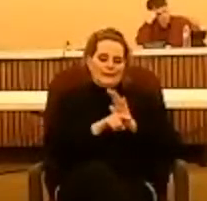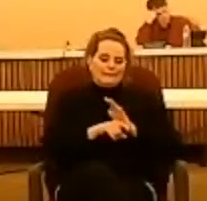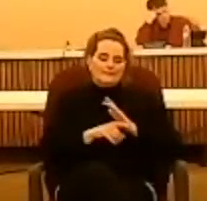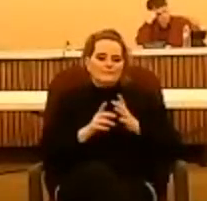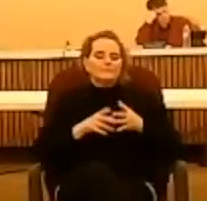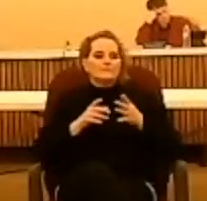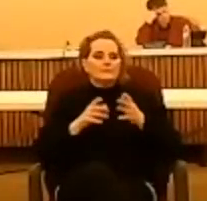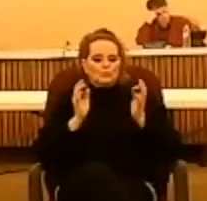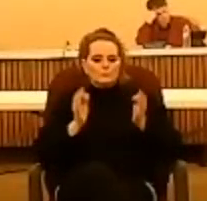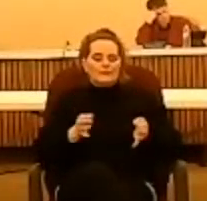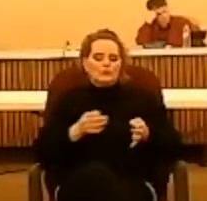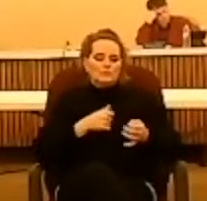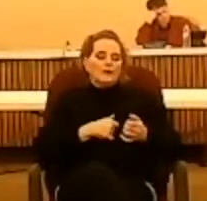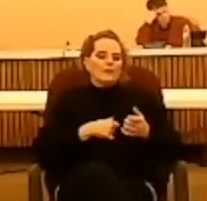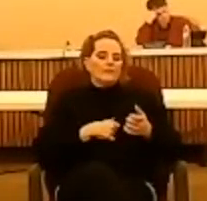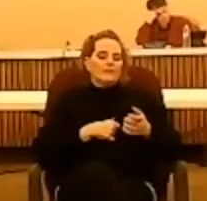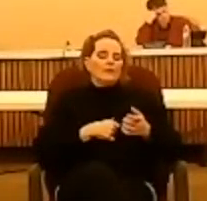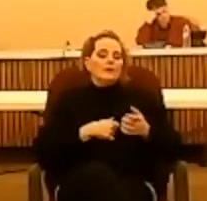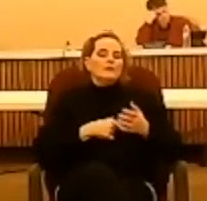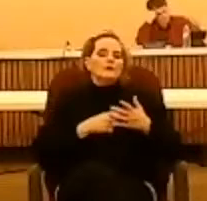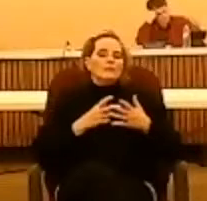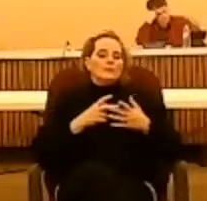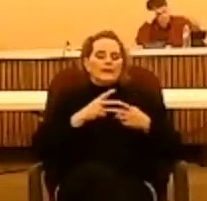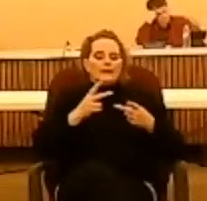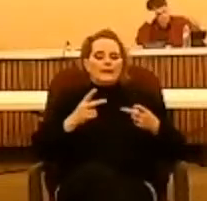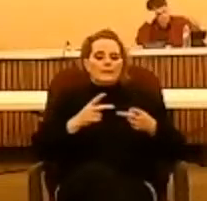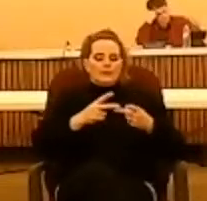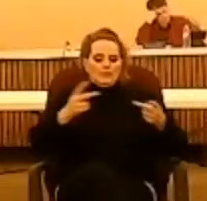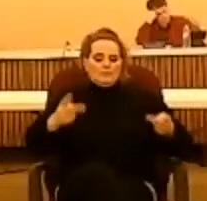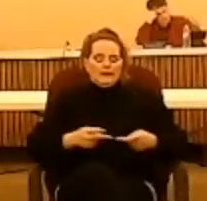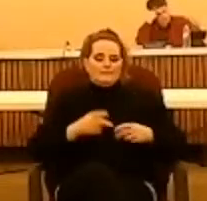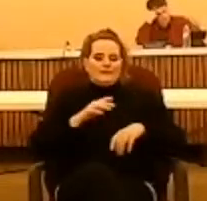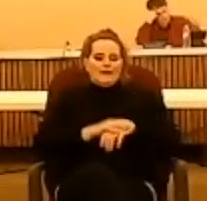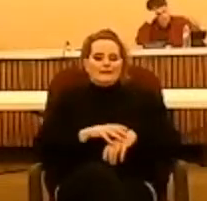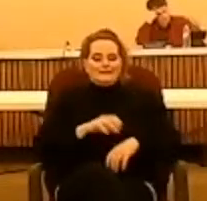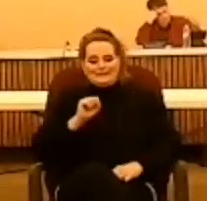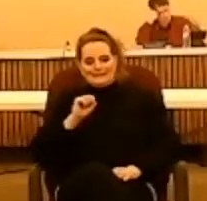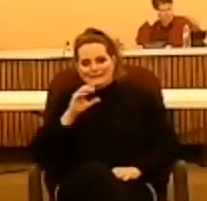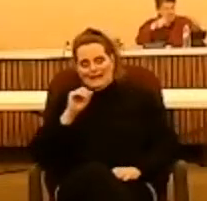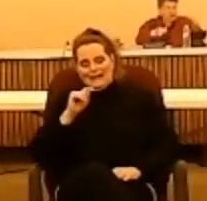Parcel E project on Scottsville West Henrietta Road. Second.